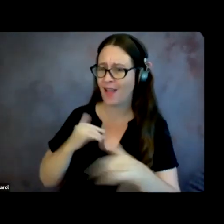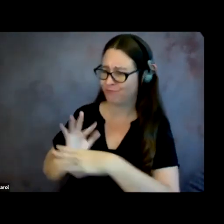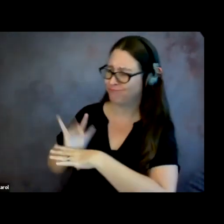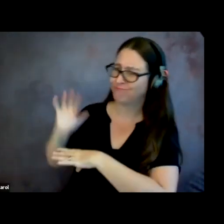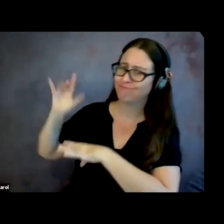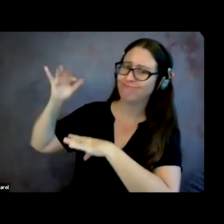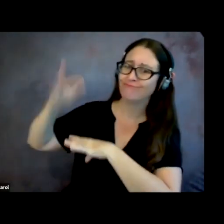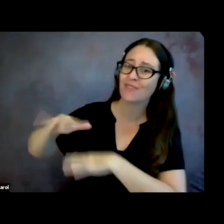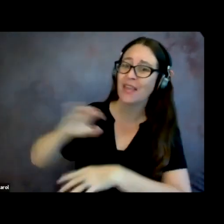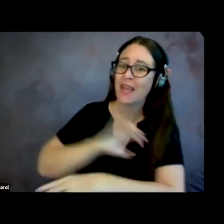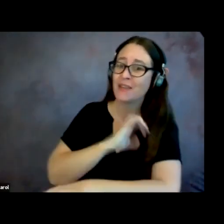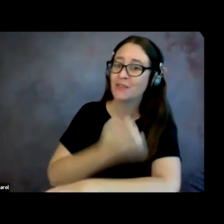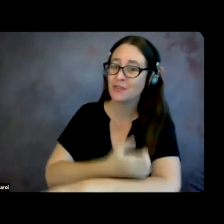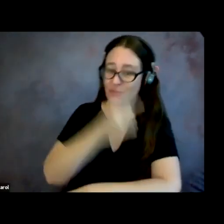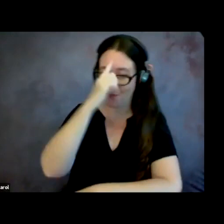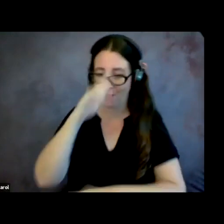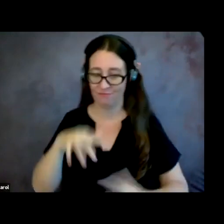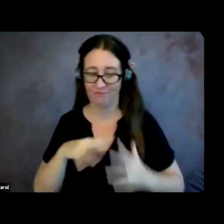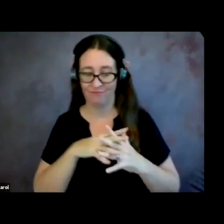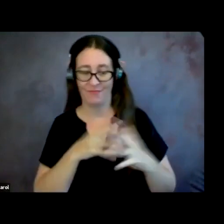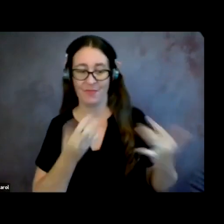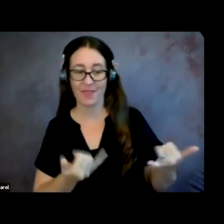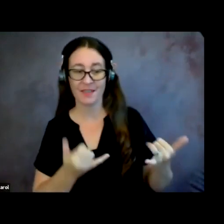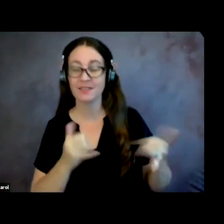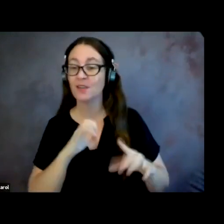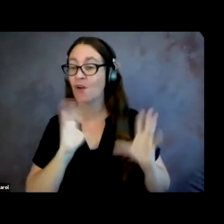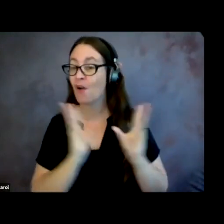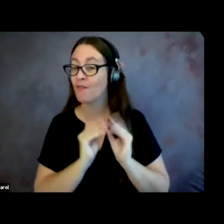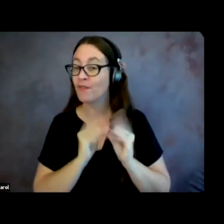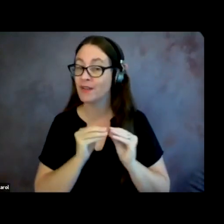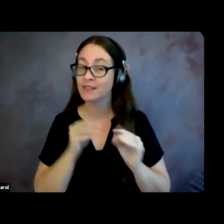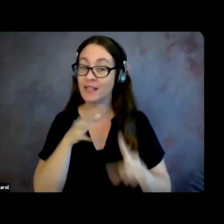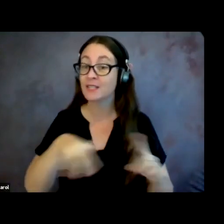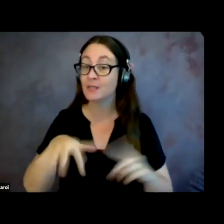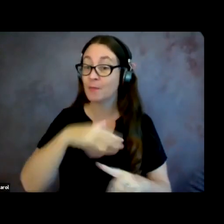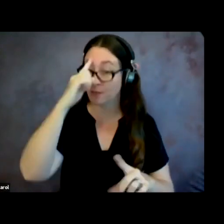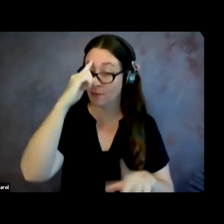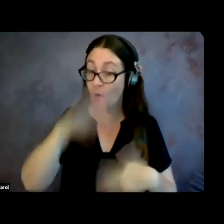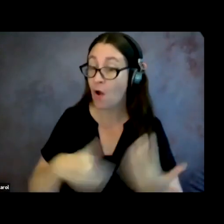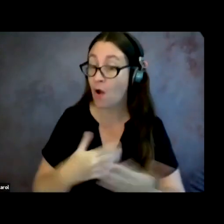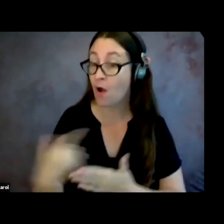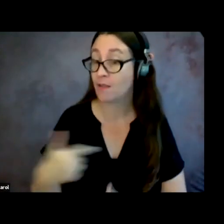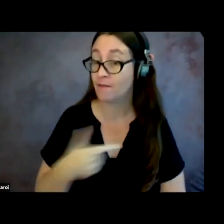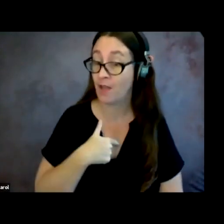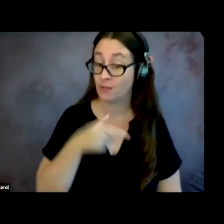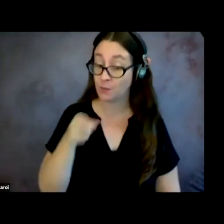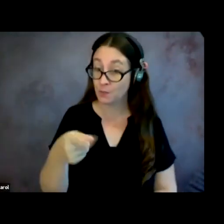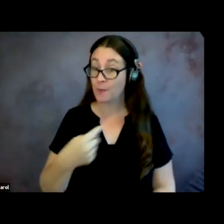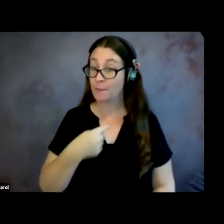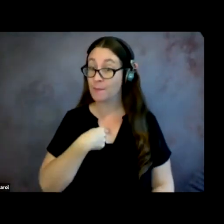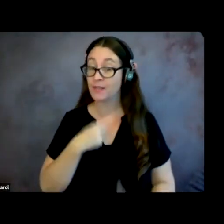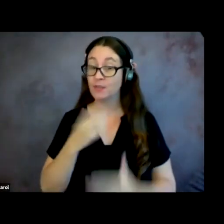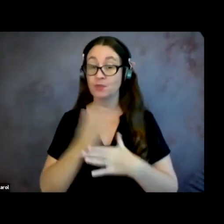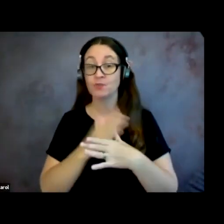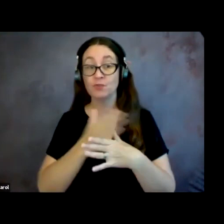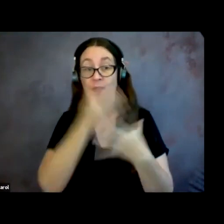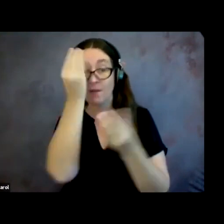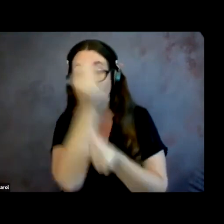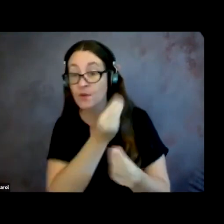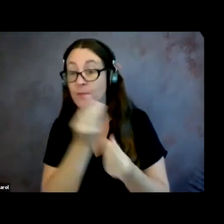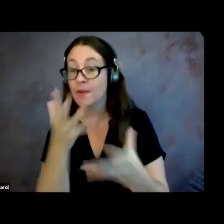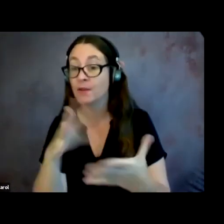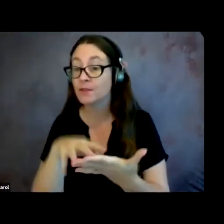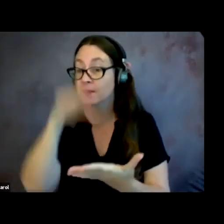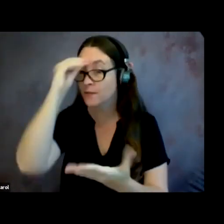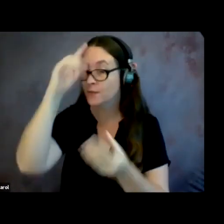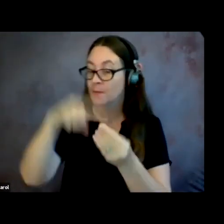this conference. It's a space for all of us, you and me, to share knowledge, learn about technology, be inspired, and